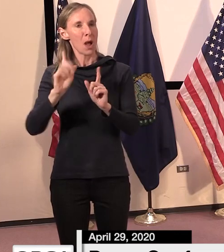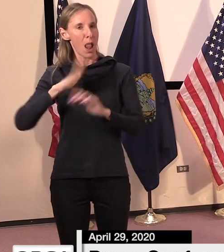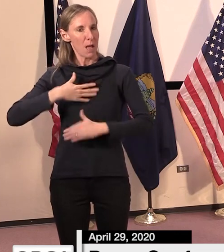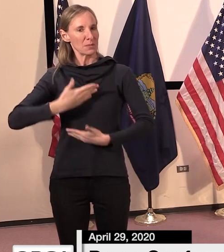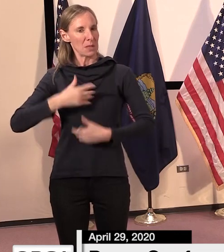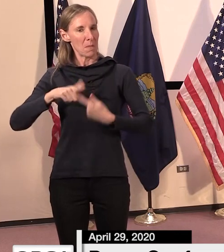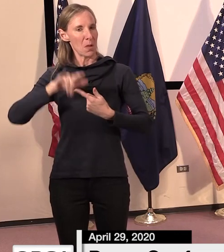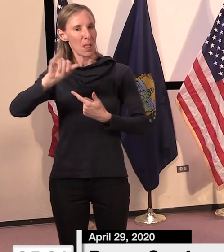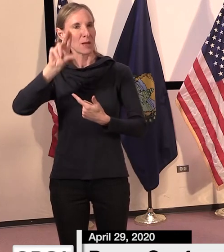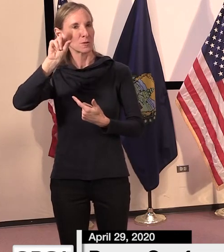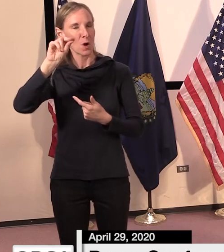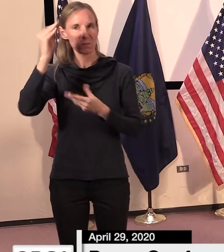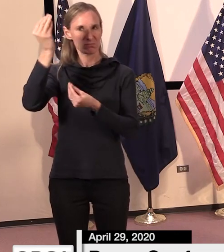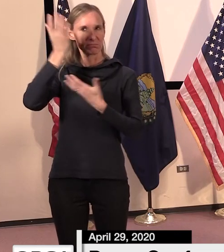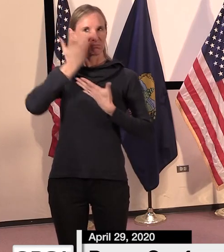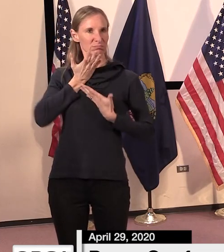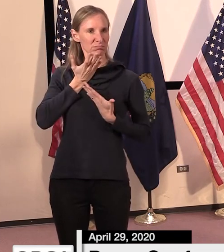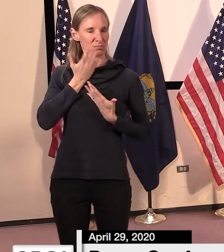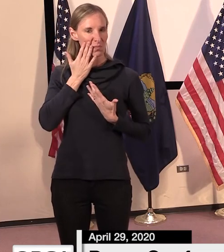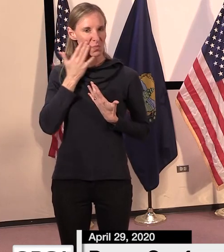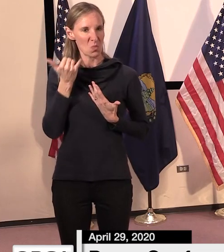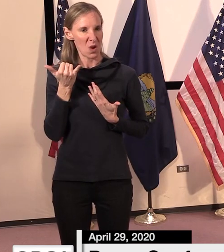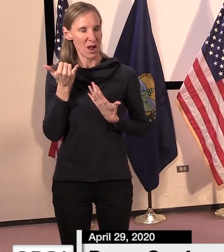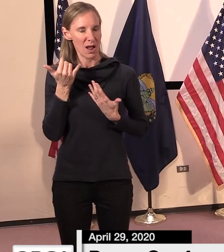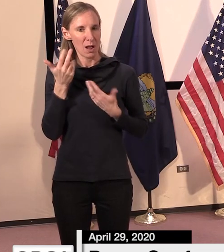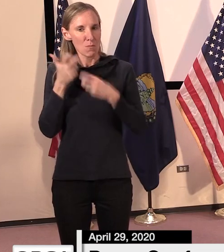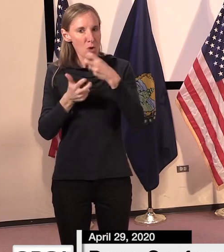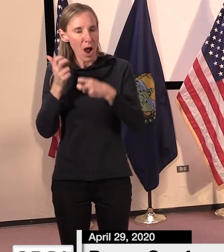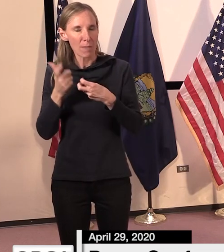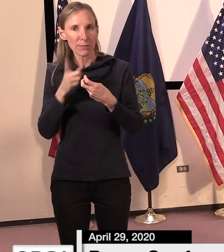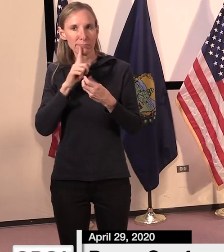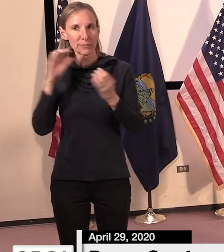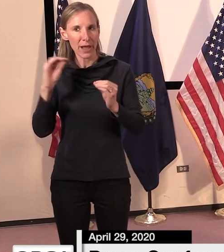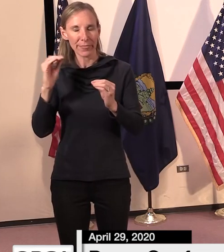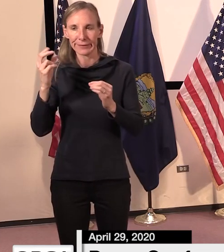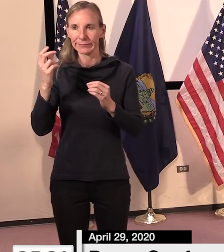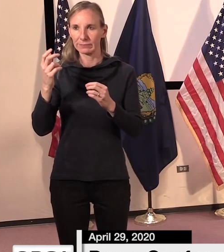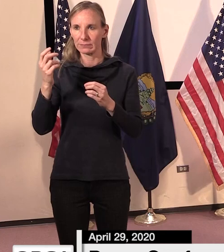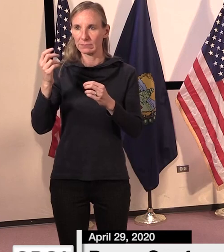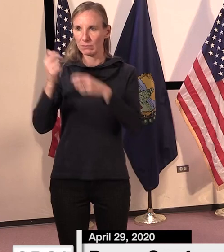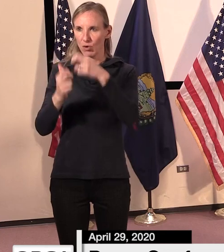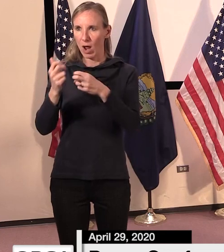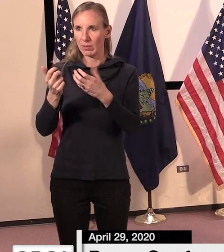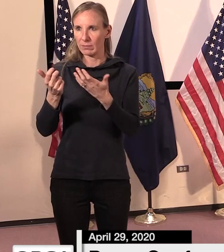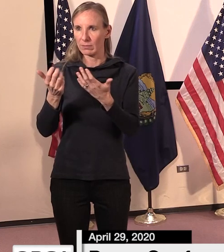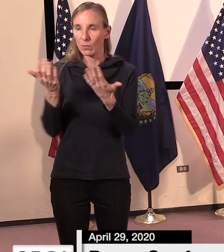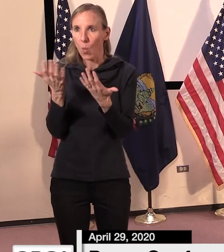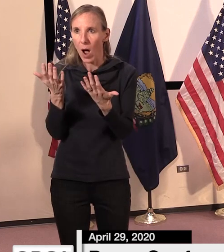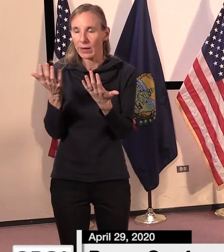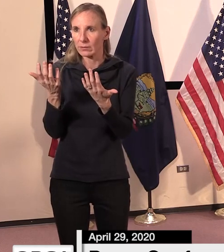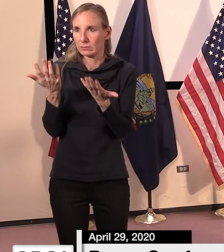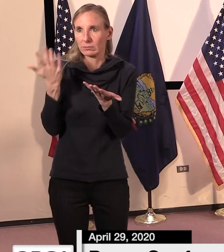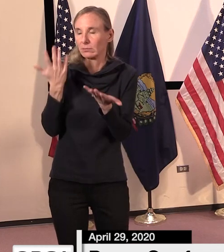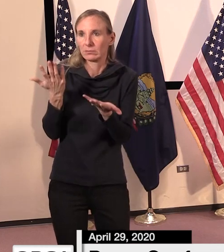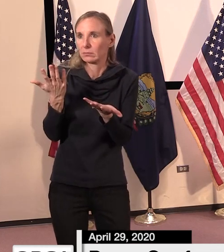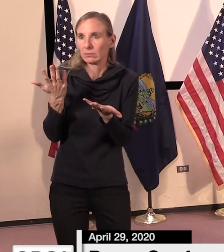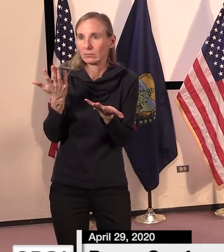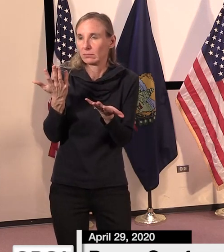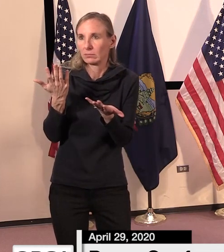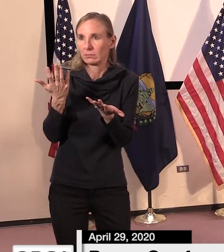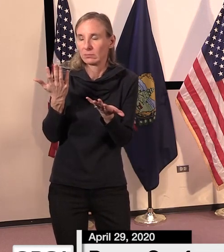not given information about what the problem was and what they could do to deal with it, which left